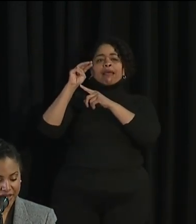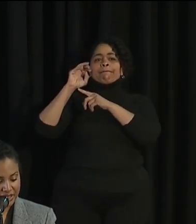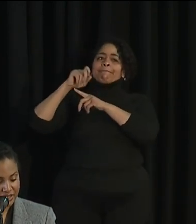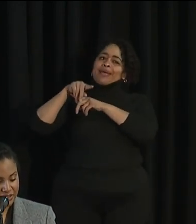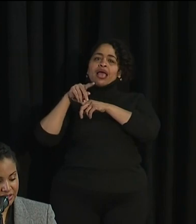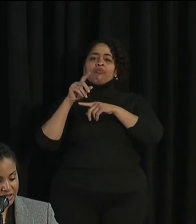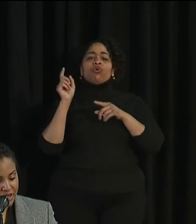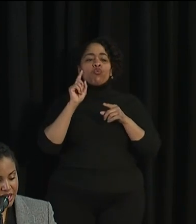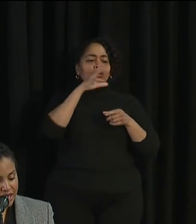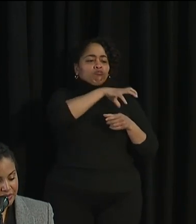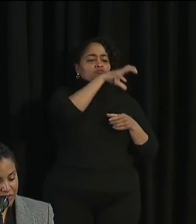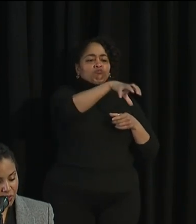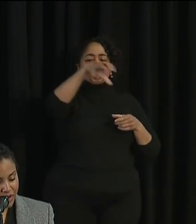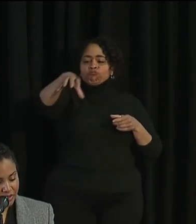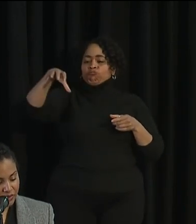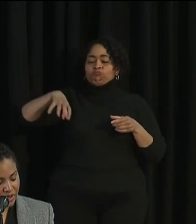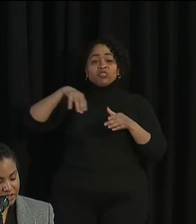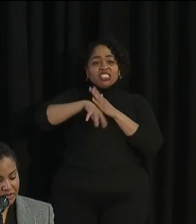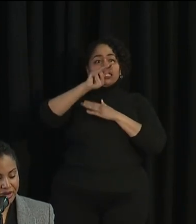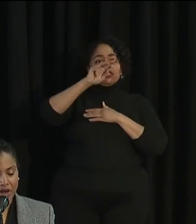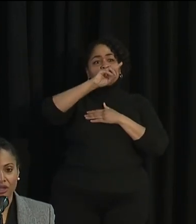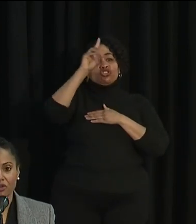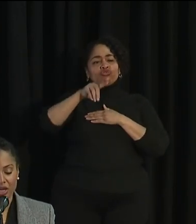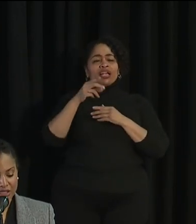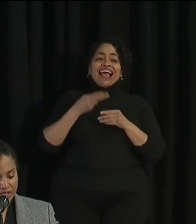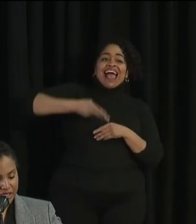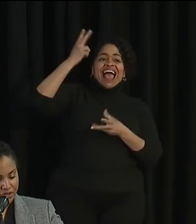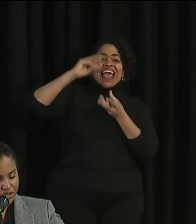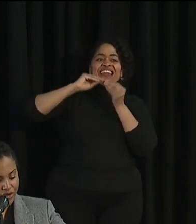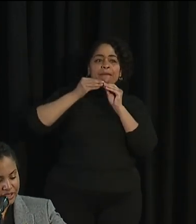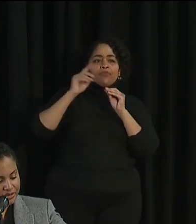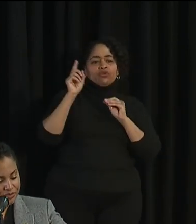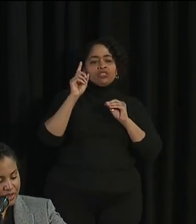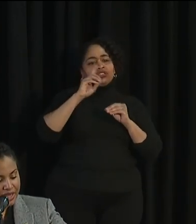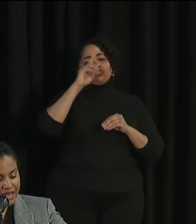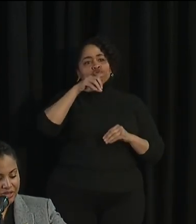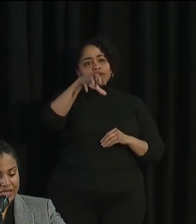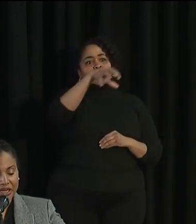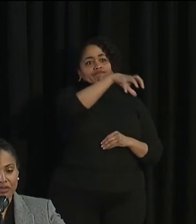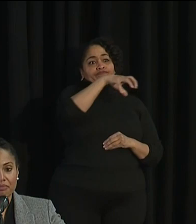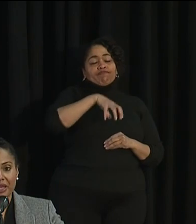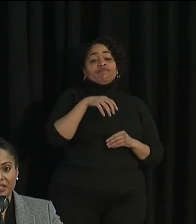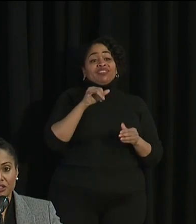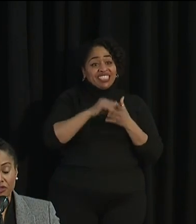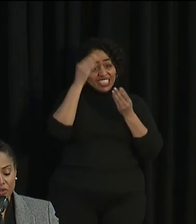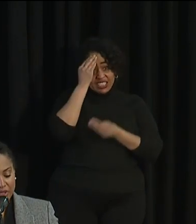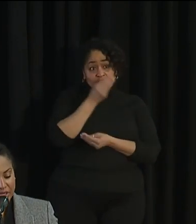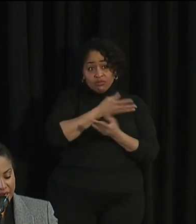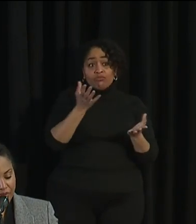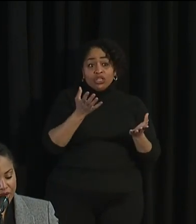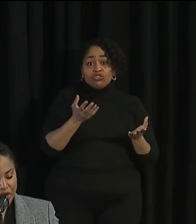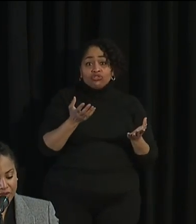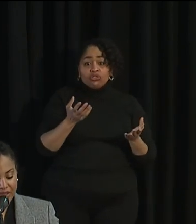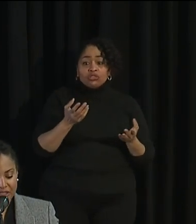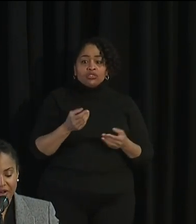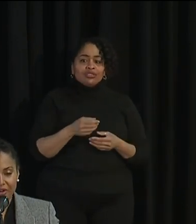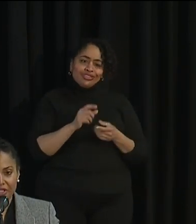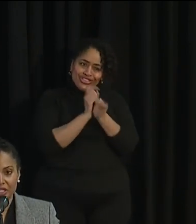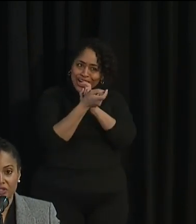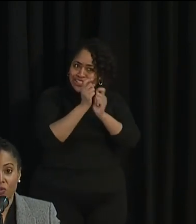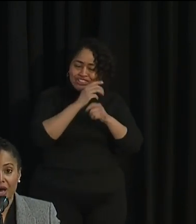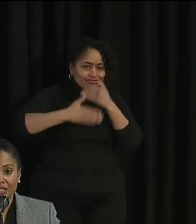density of cases where it's appearing all across the city of Detroit. Now, this data remains fluid, and we know that